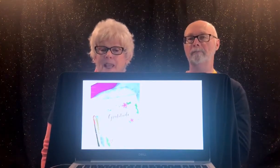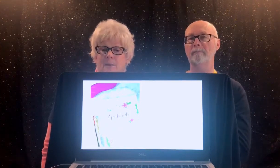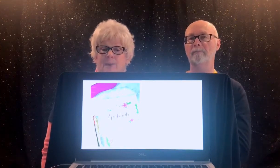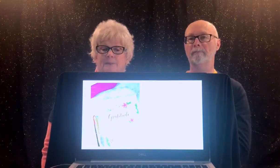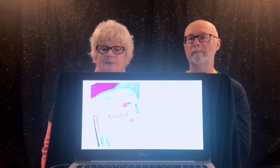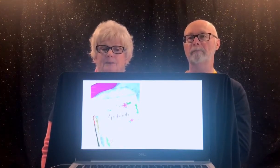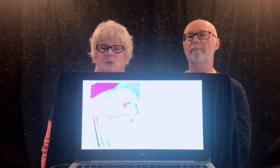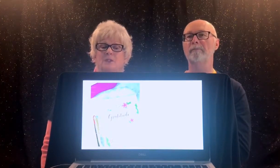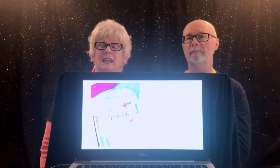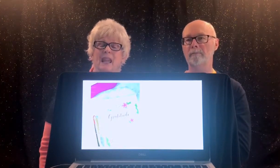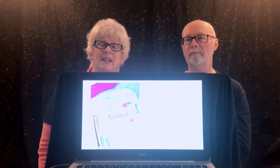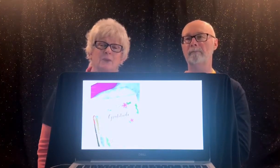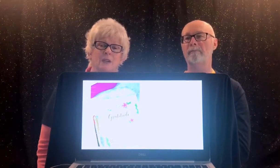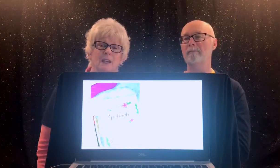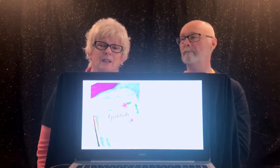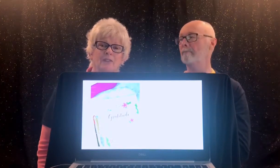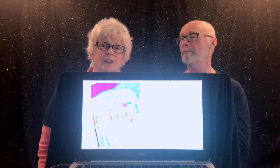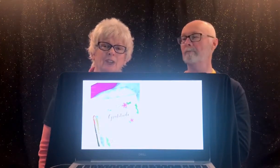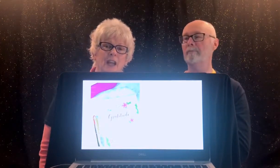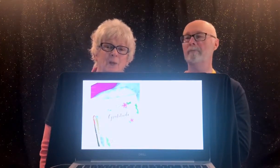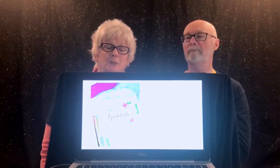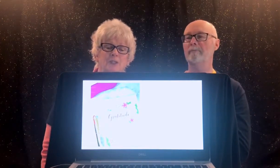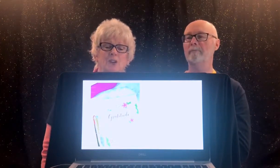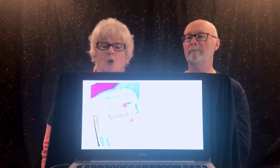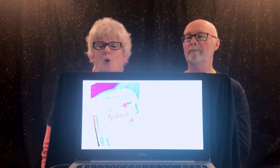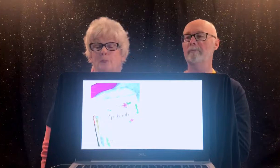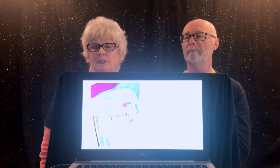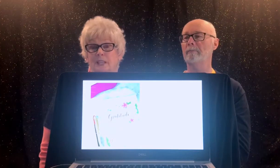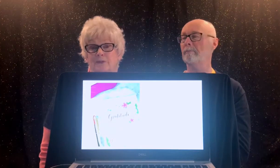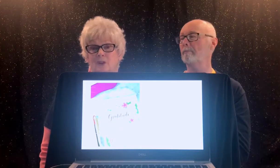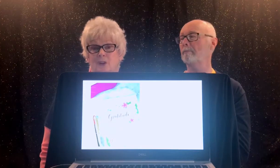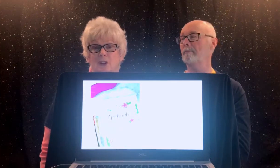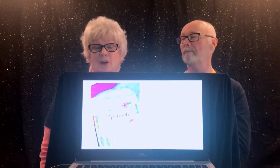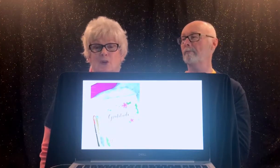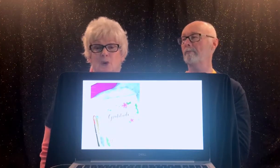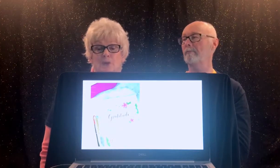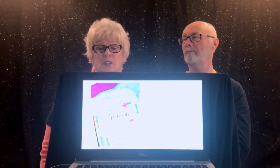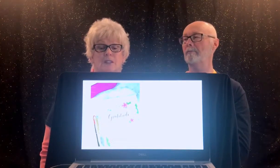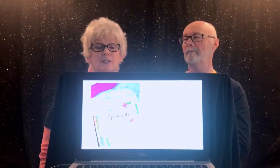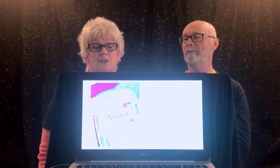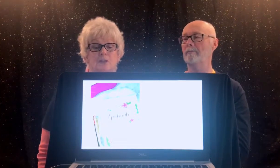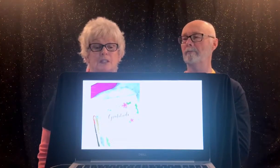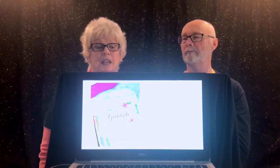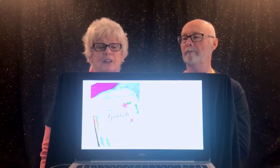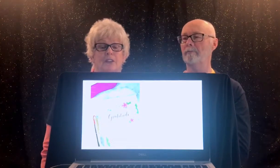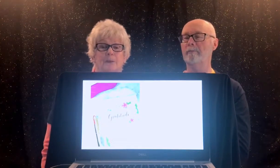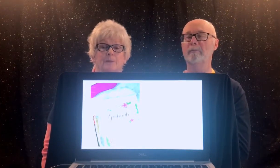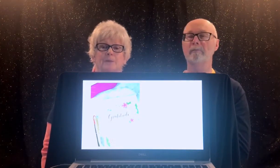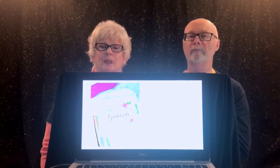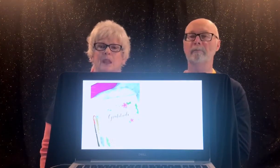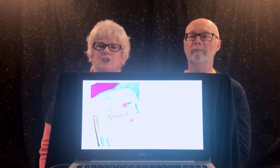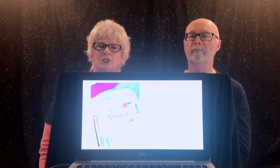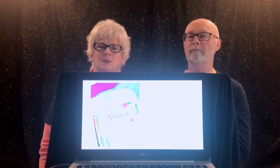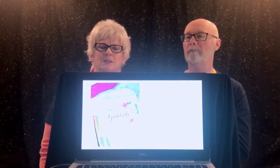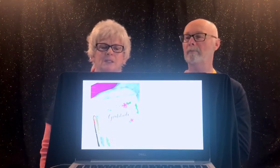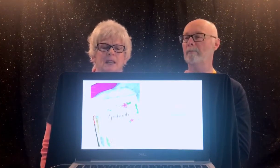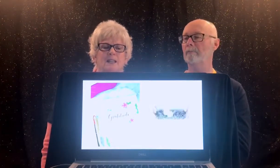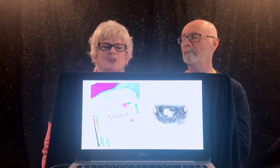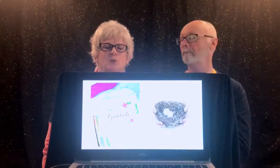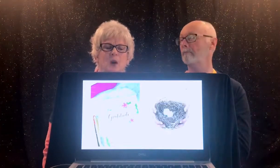Voskamp was angry and felt helpless and hopeless after her only sister's death. And she was led to